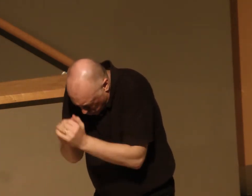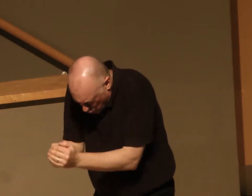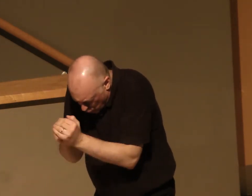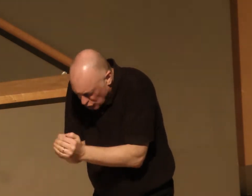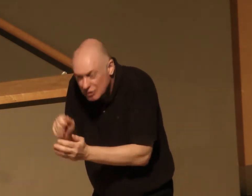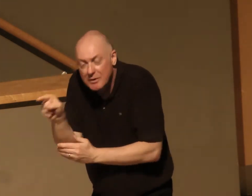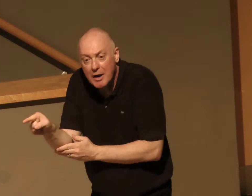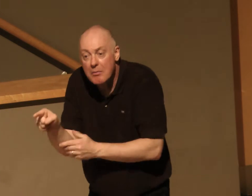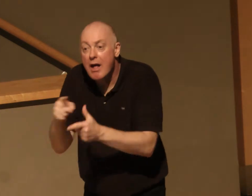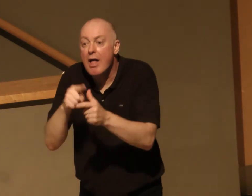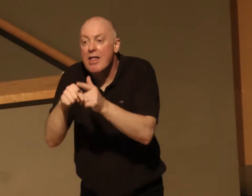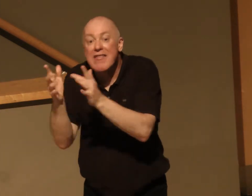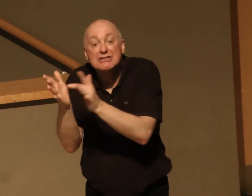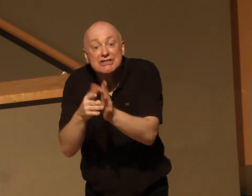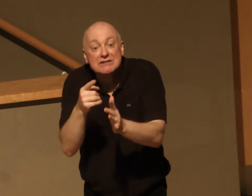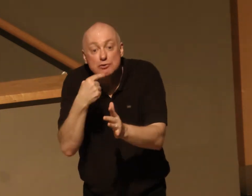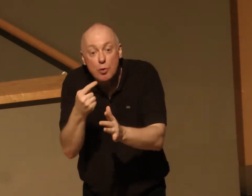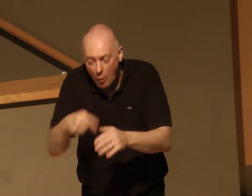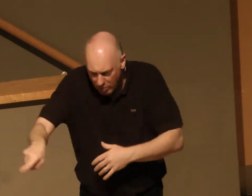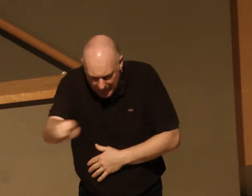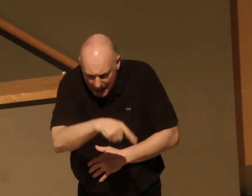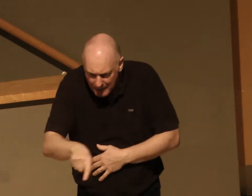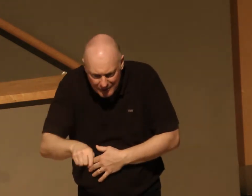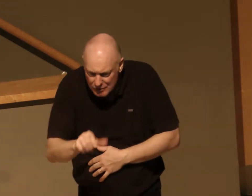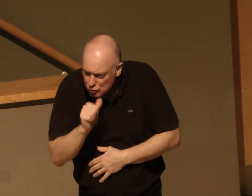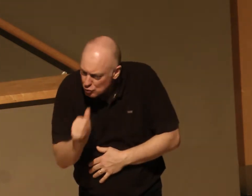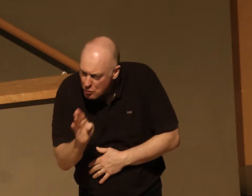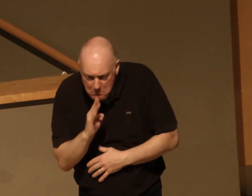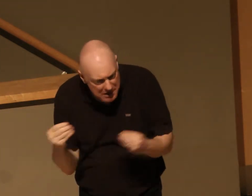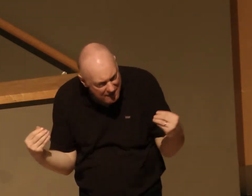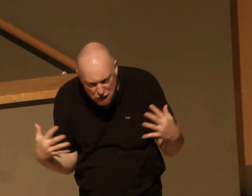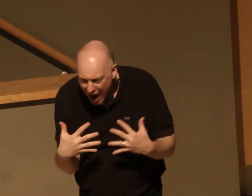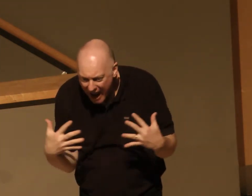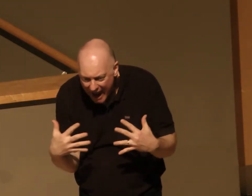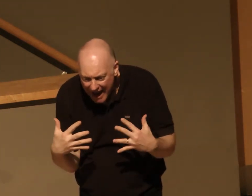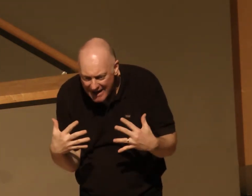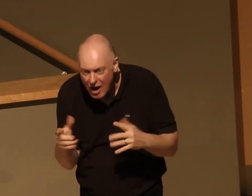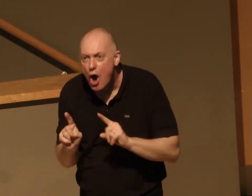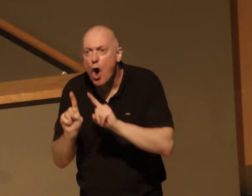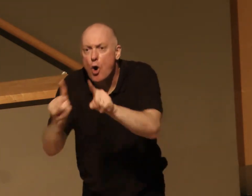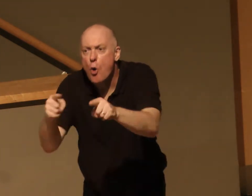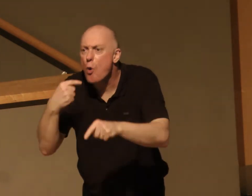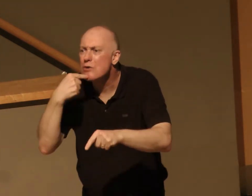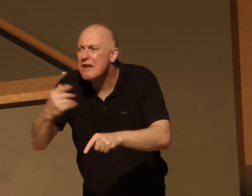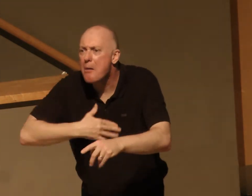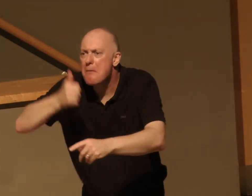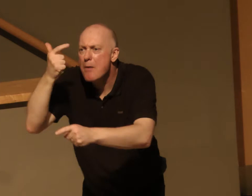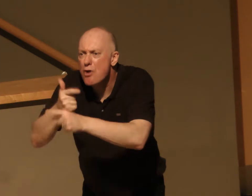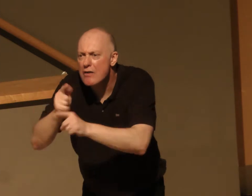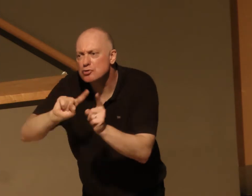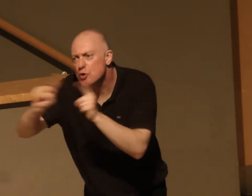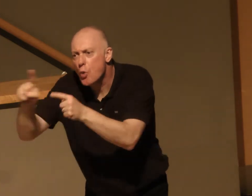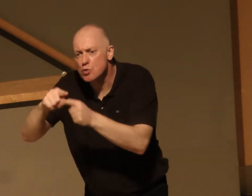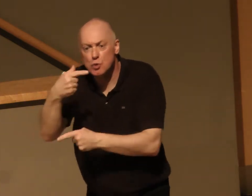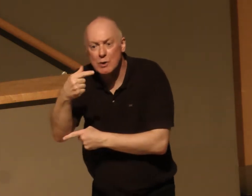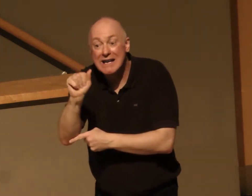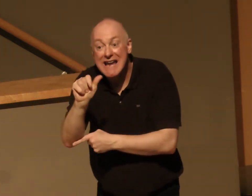Then Jesus said to them, Do not be afraid. Go and tell my brothers to go to Galilee. And there